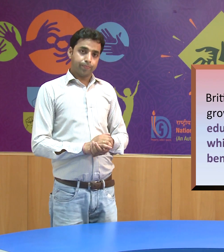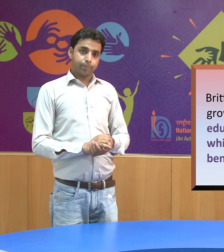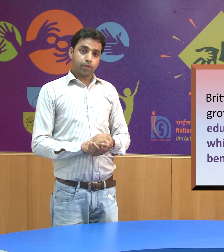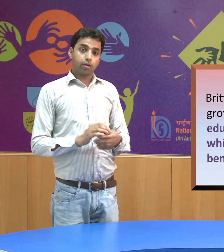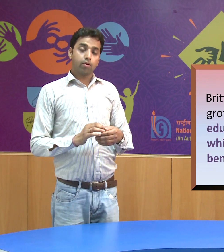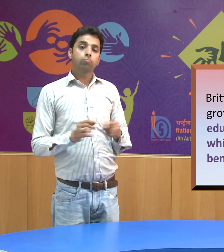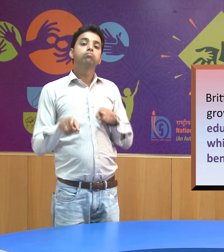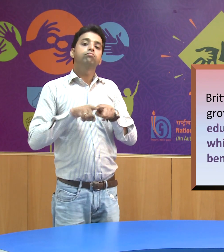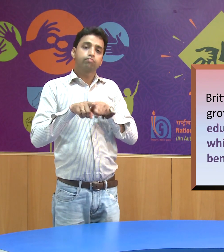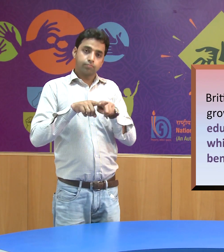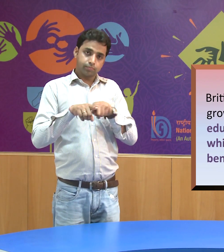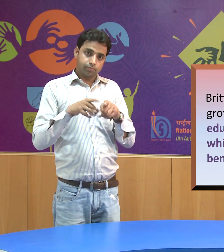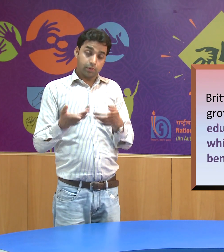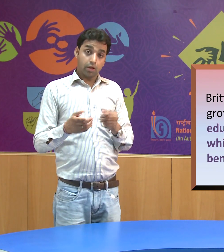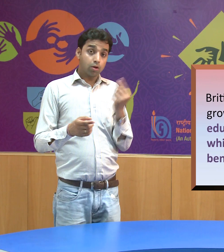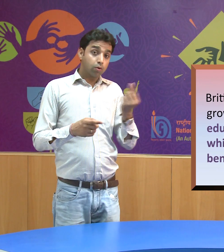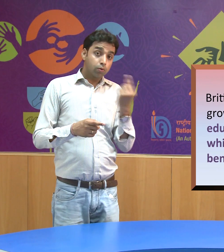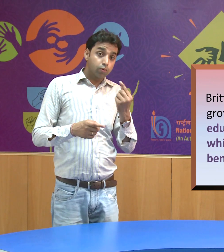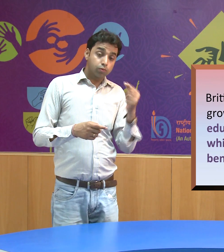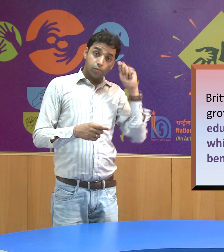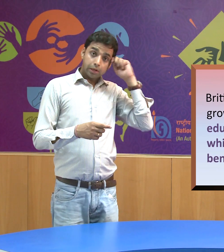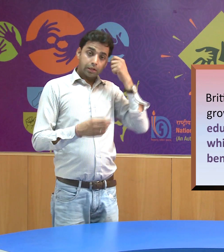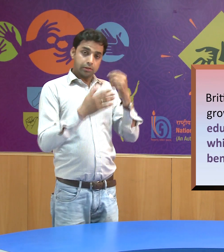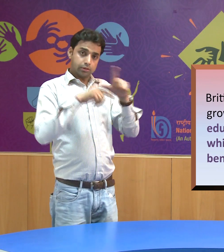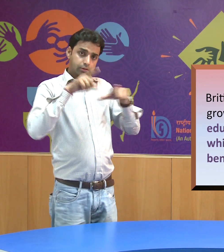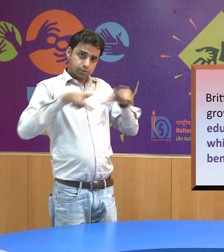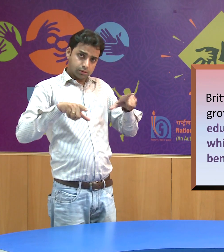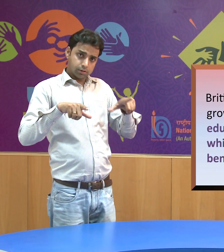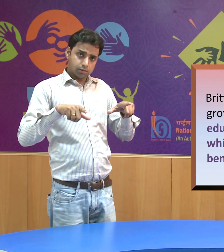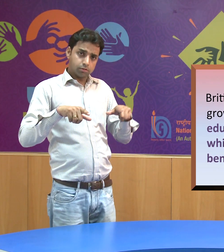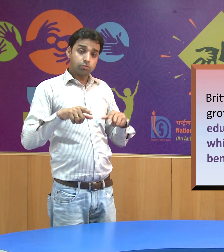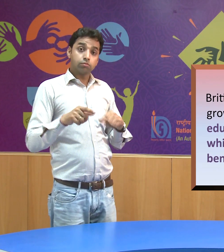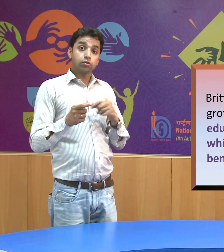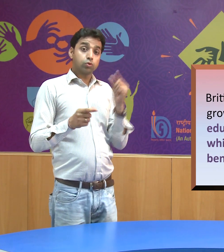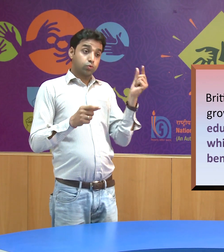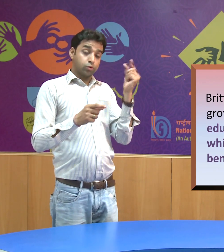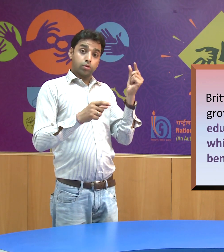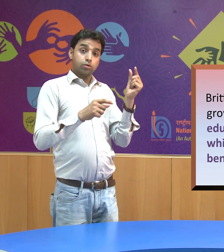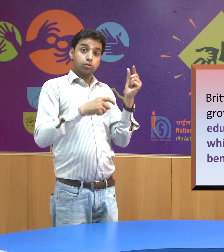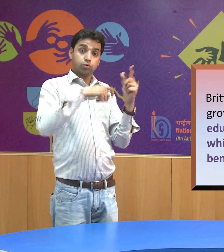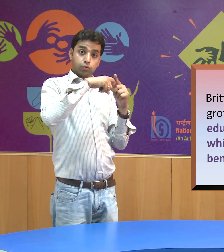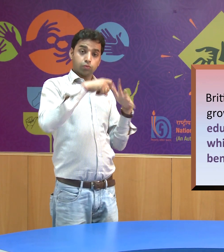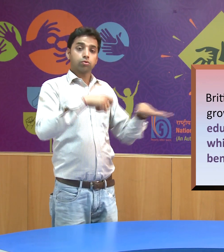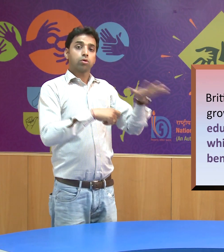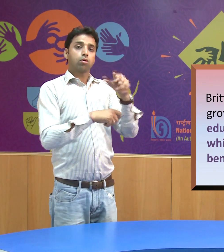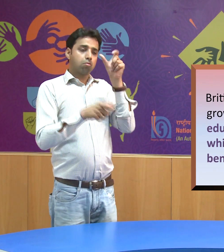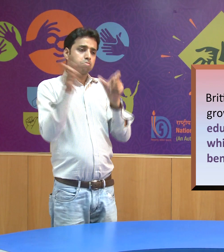For example, the use of English language united the people of the country.